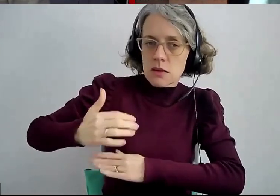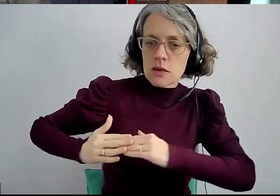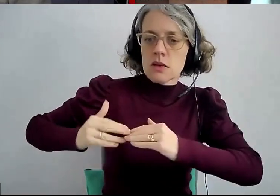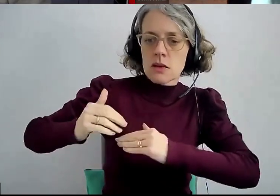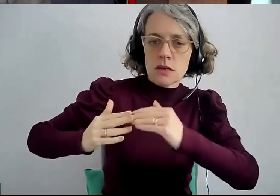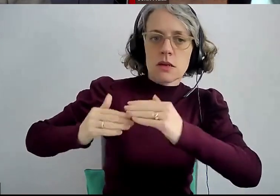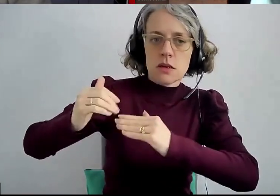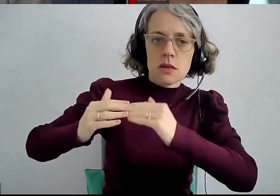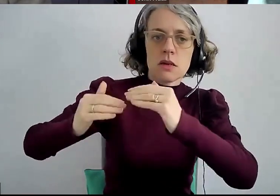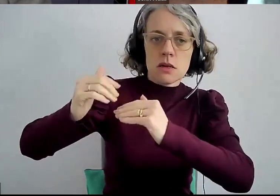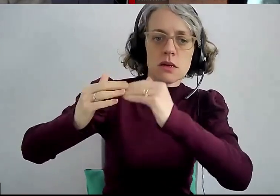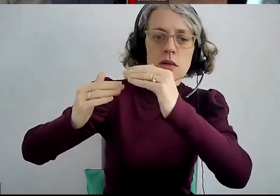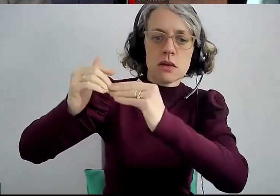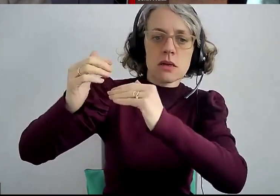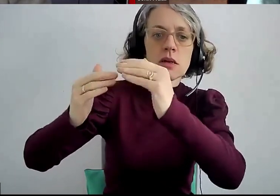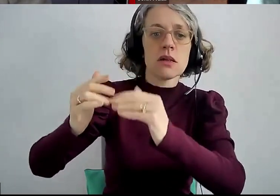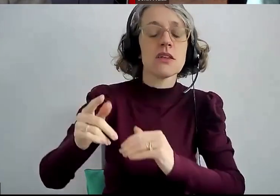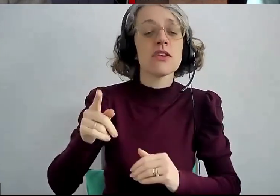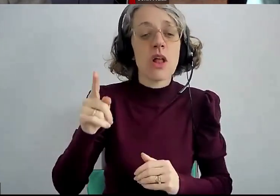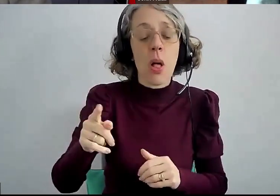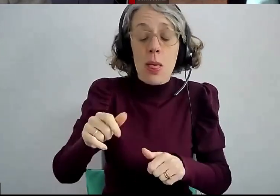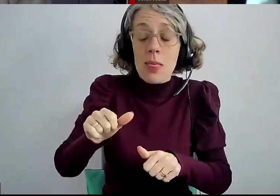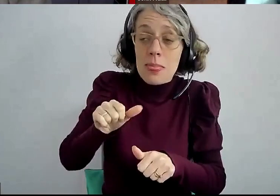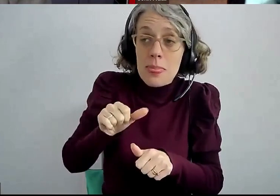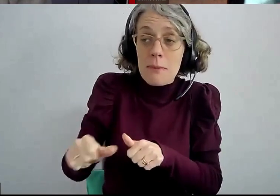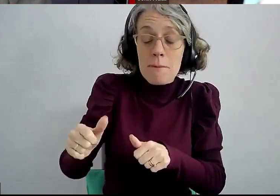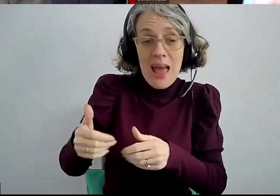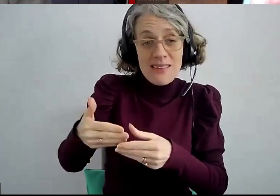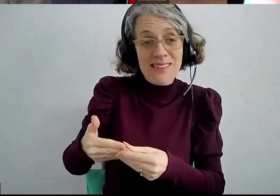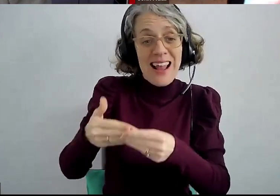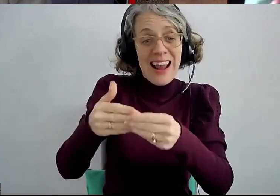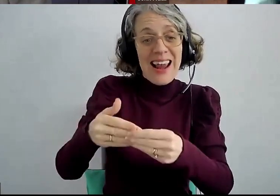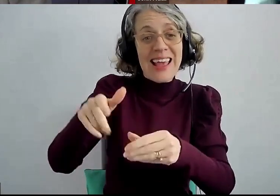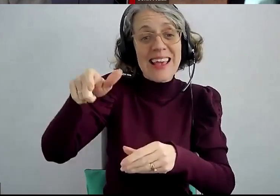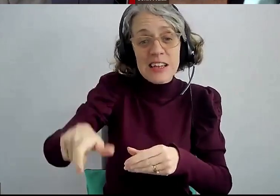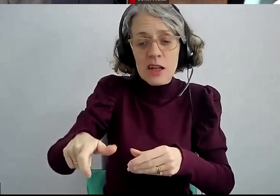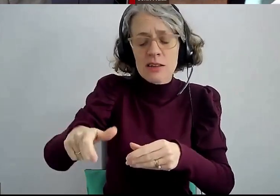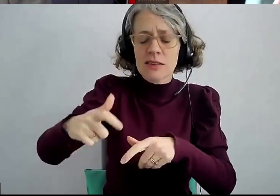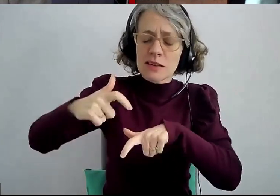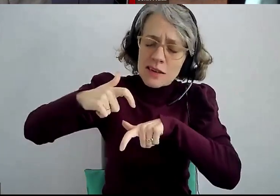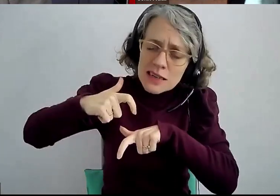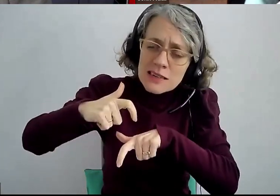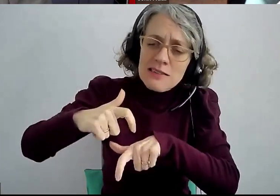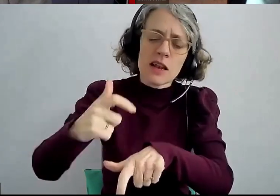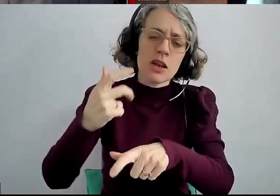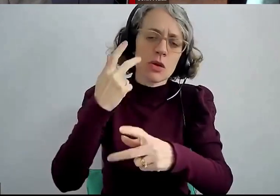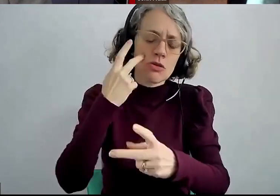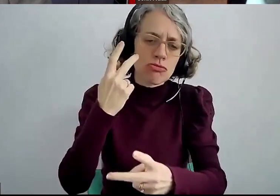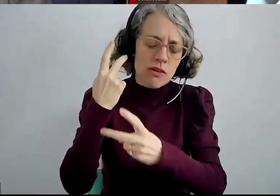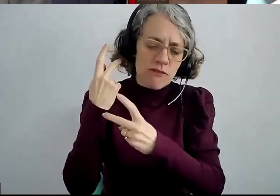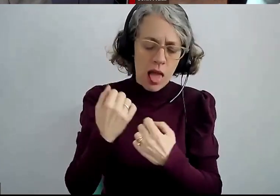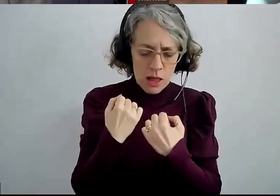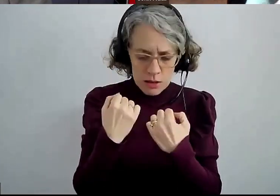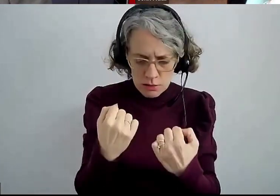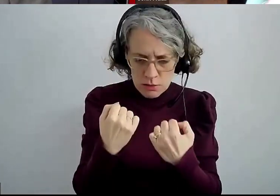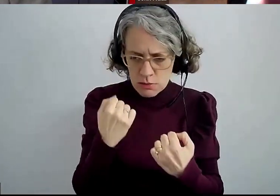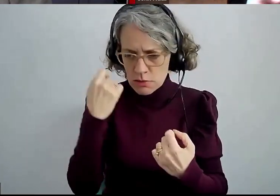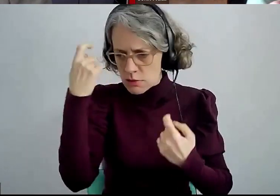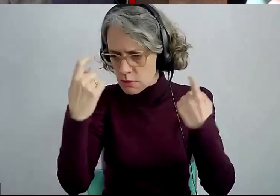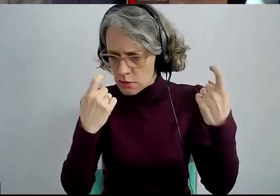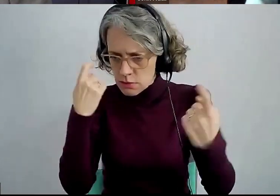And the best leaders are continuing to reflect and talk about the